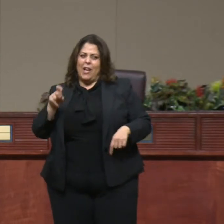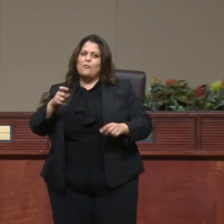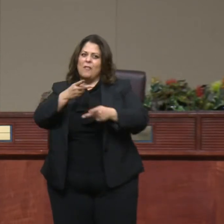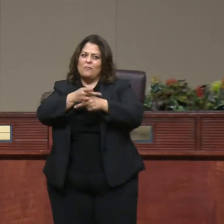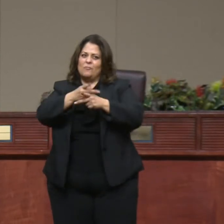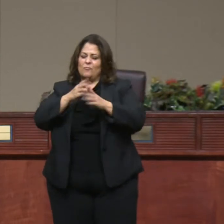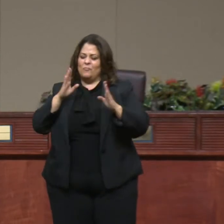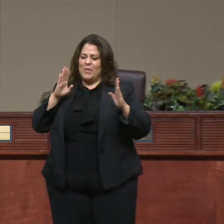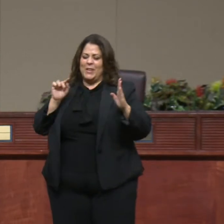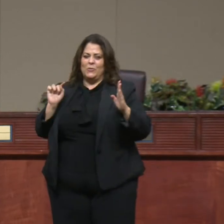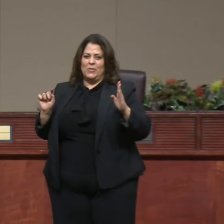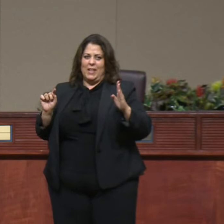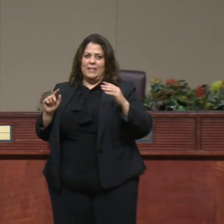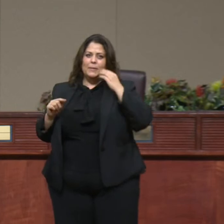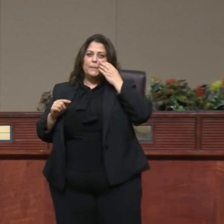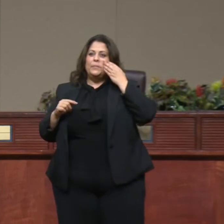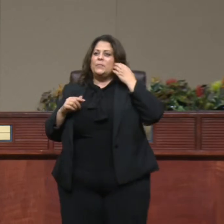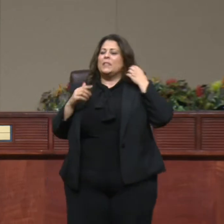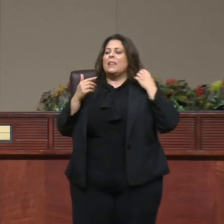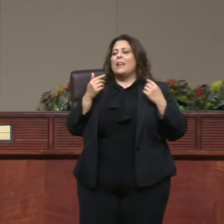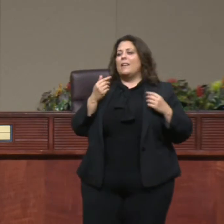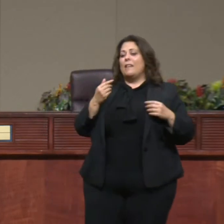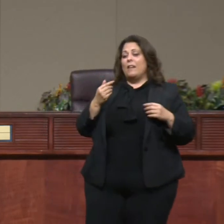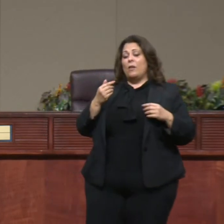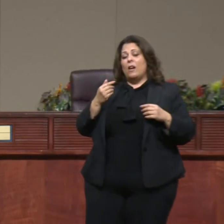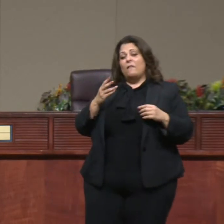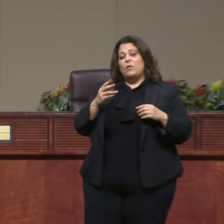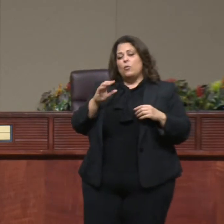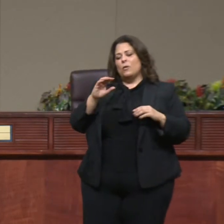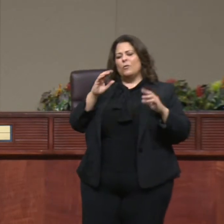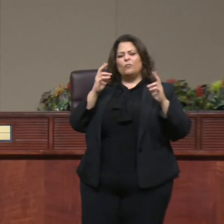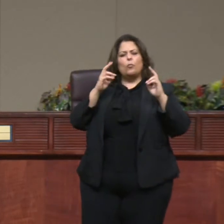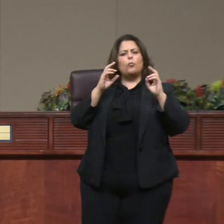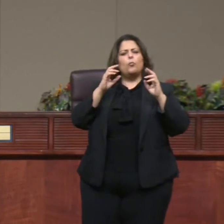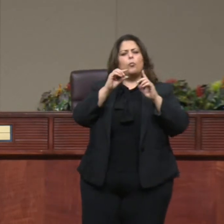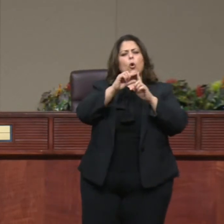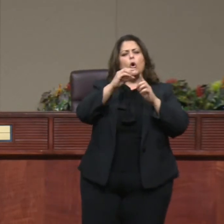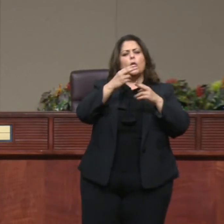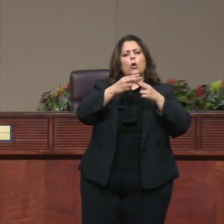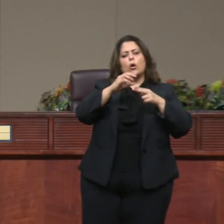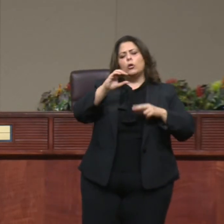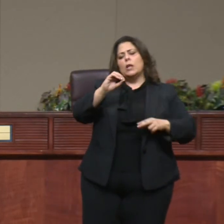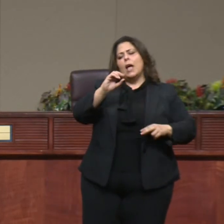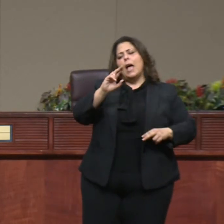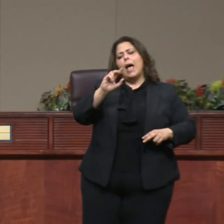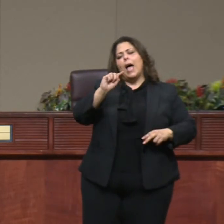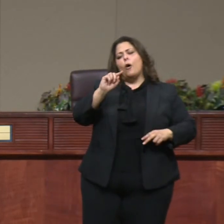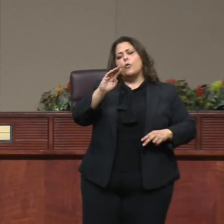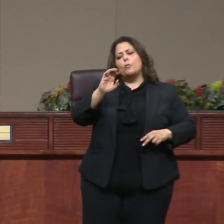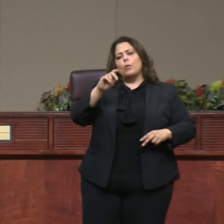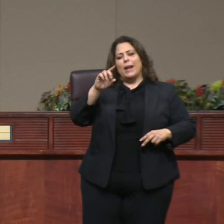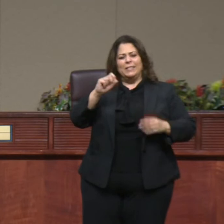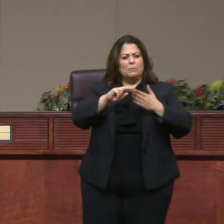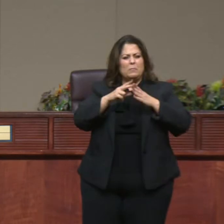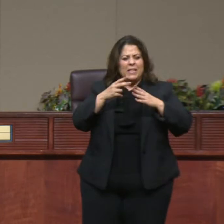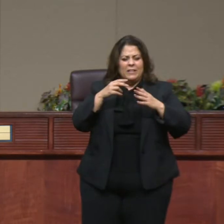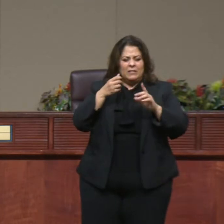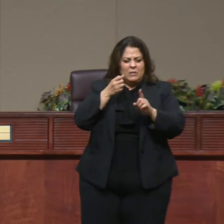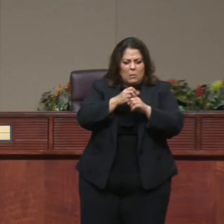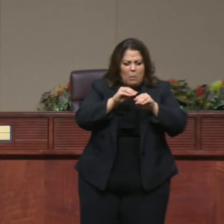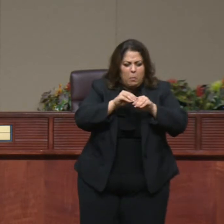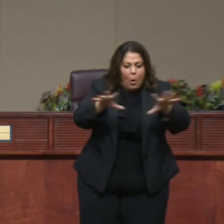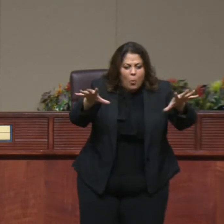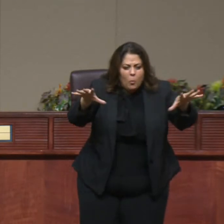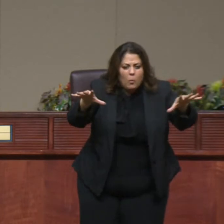there are few that we have talked about it. You know, outbreaks, we don't close it. They are open for 2